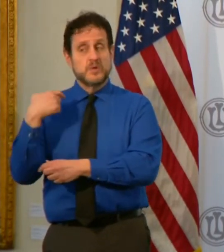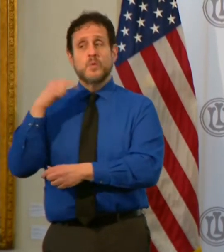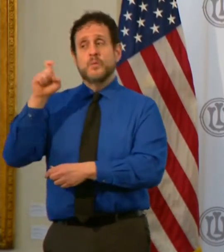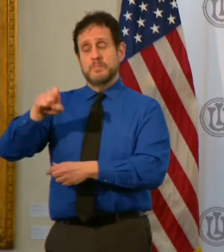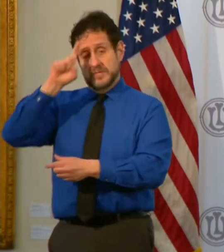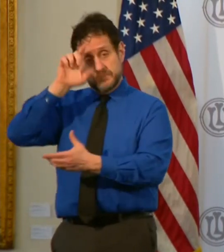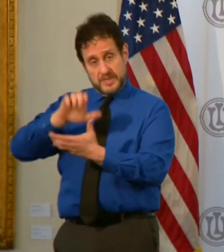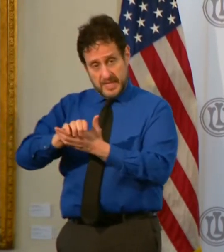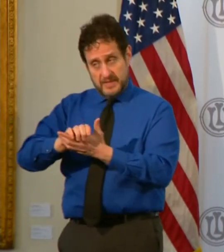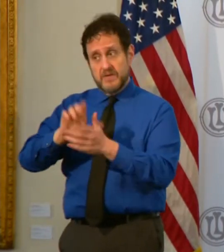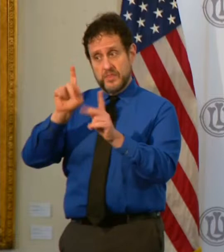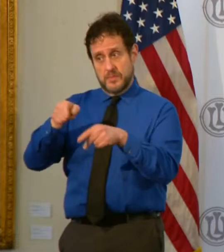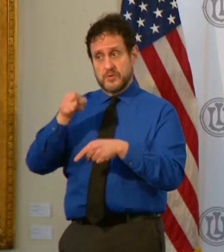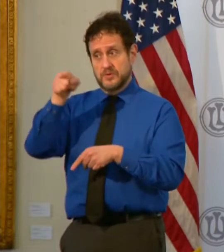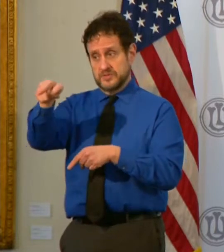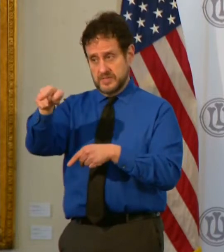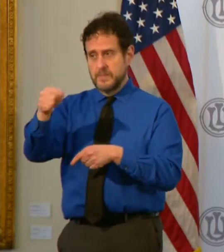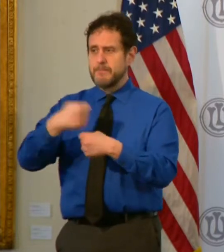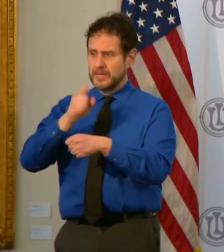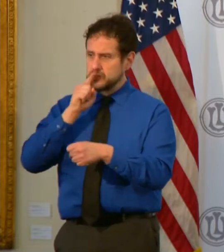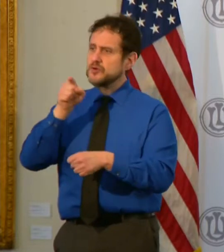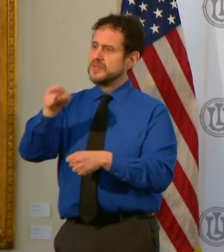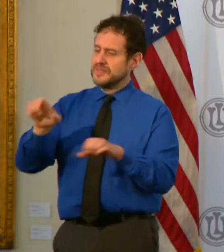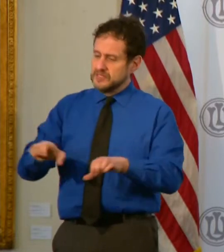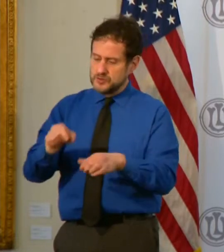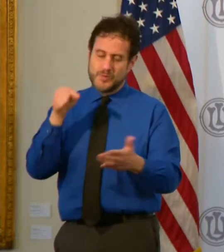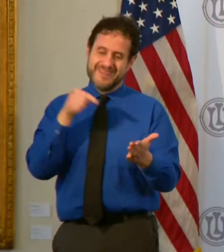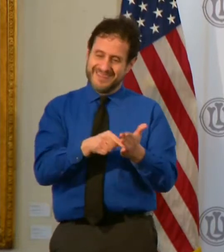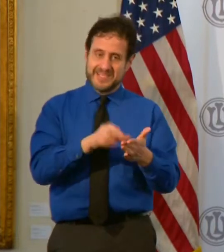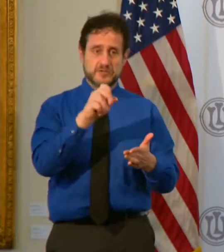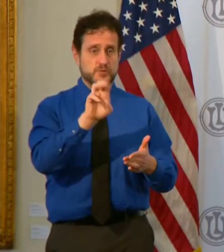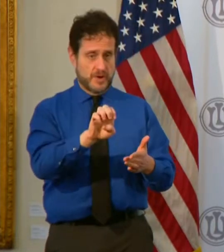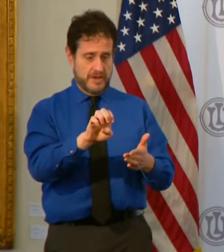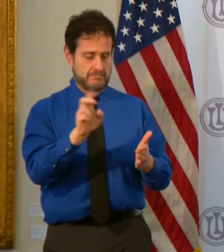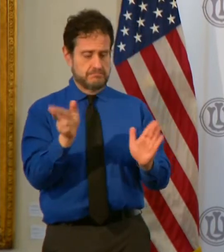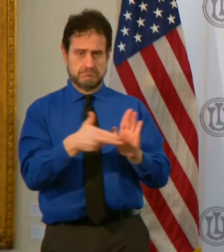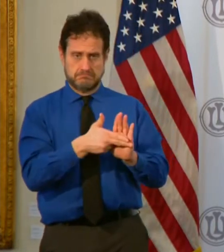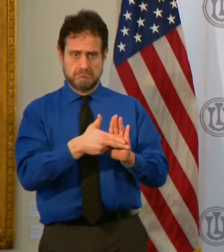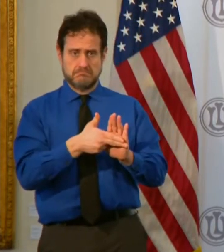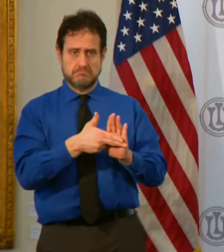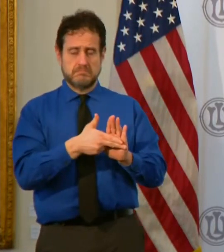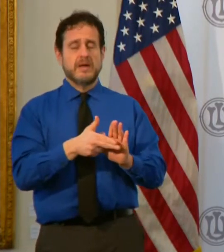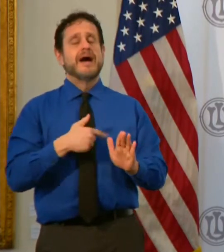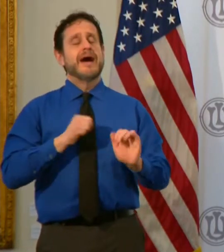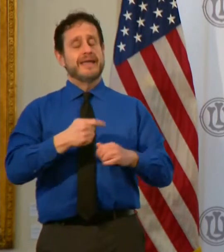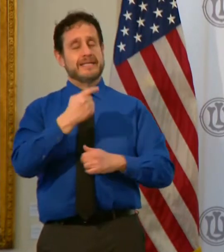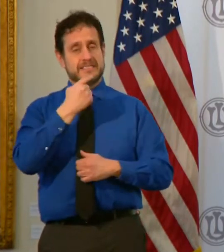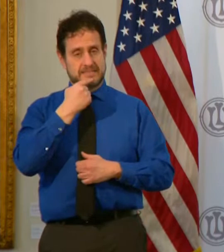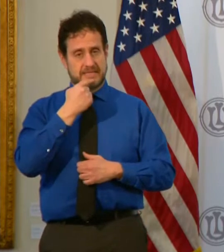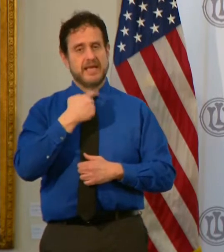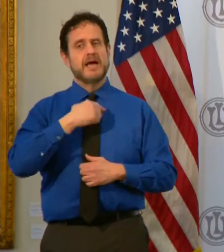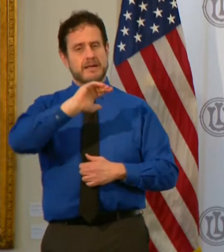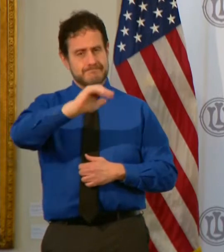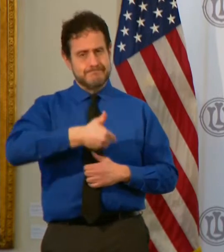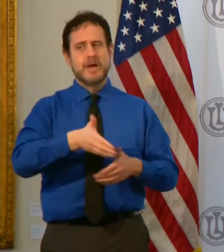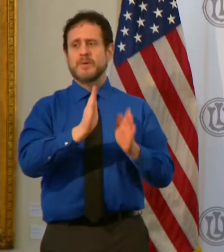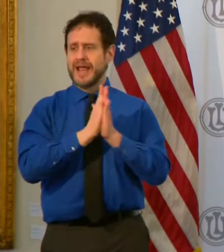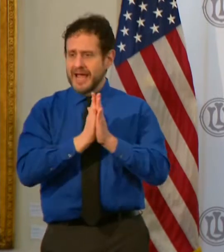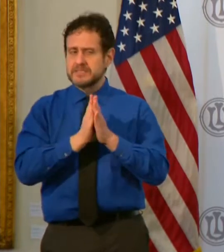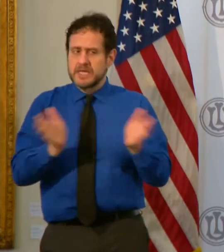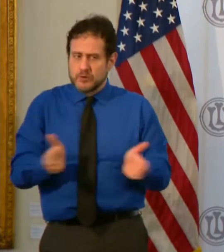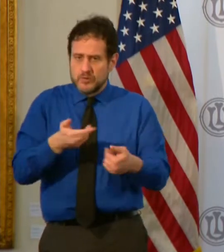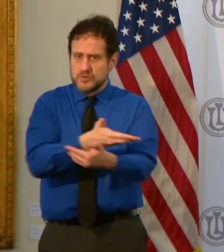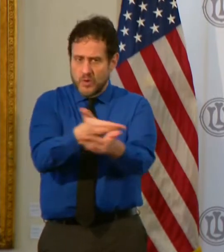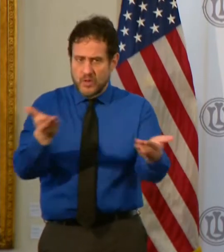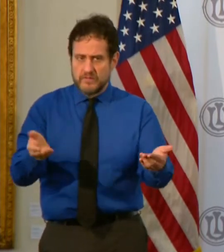that we made the offer to committed a crime. What I can say, and I invite you, encourage you and the members here to